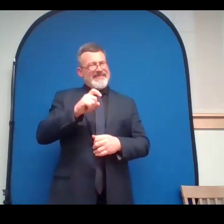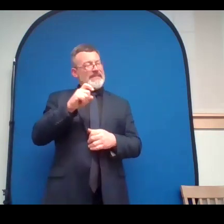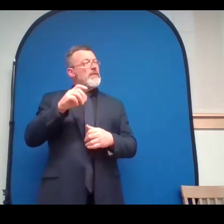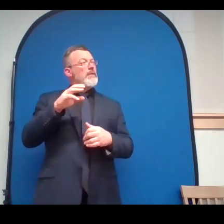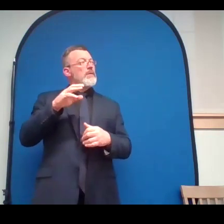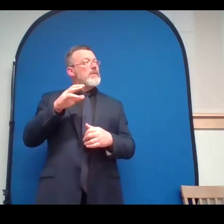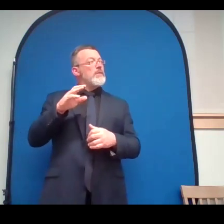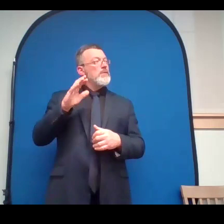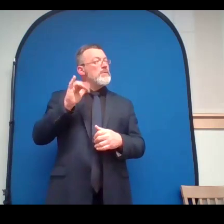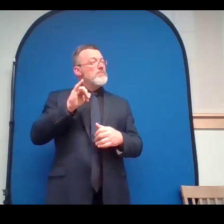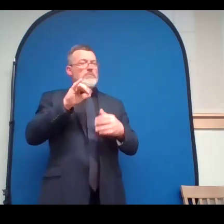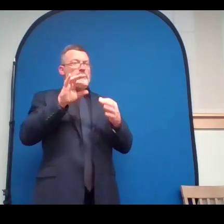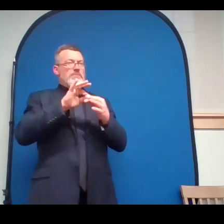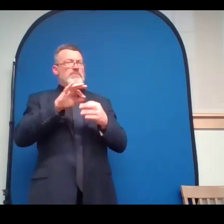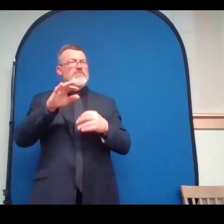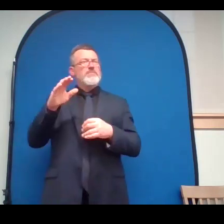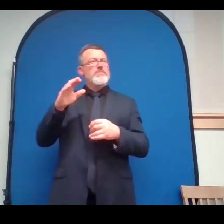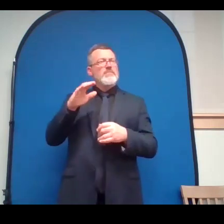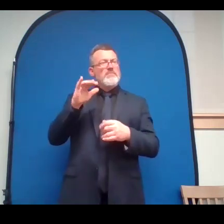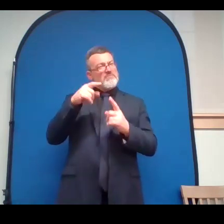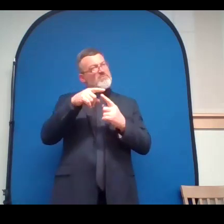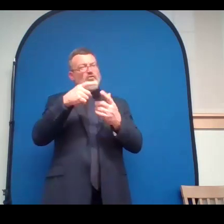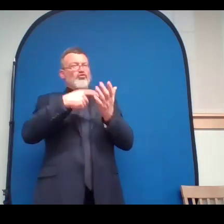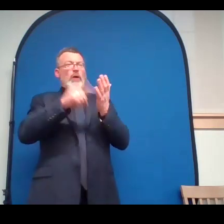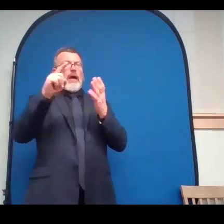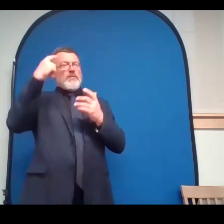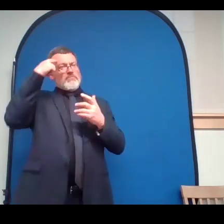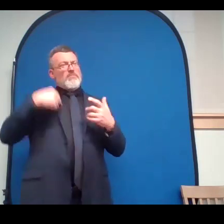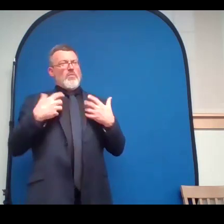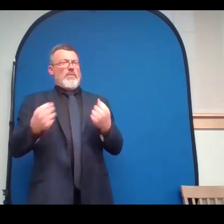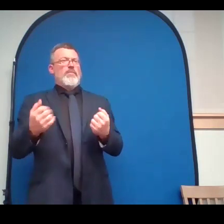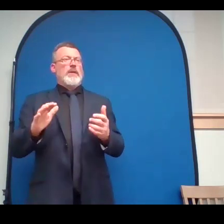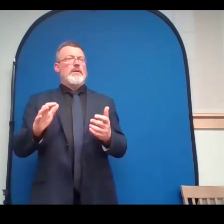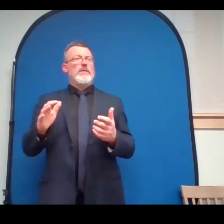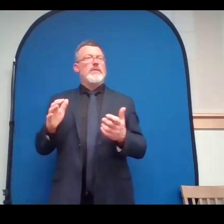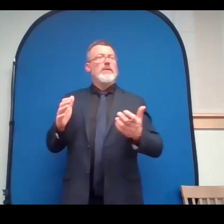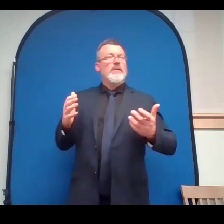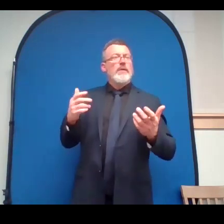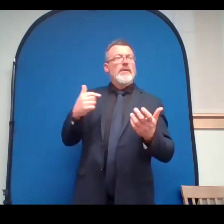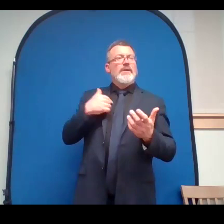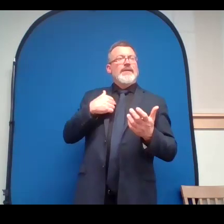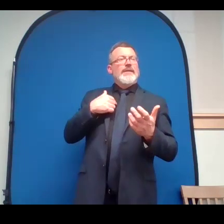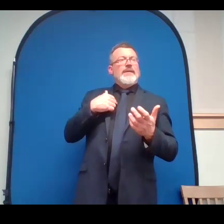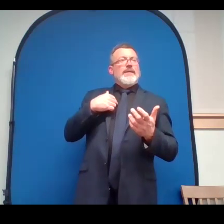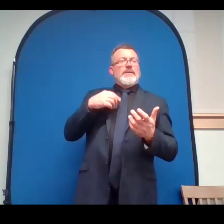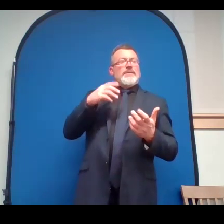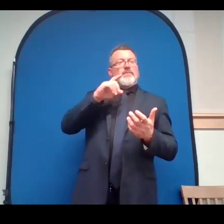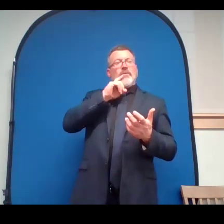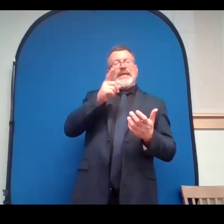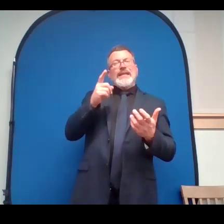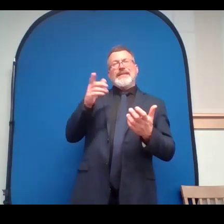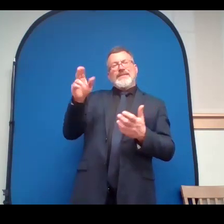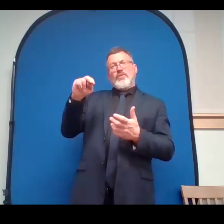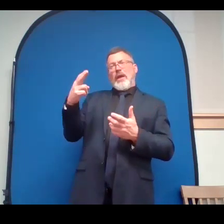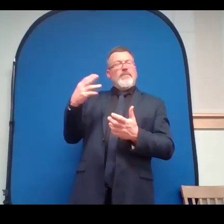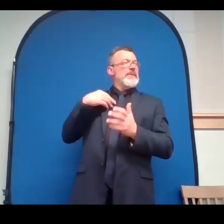to charge him? I do not know Maine state law regarding that, sir. But the bottom line is it